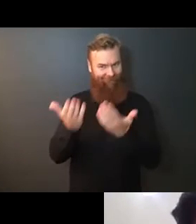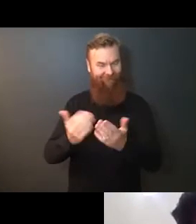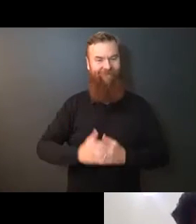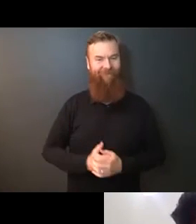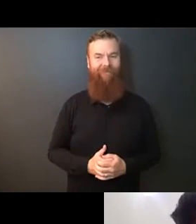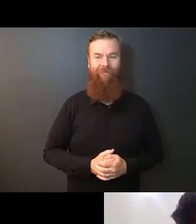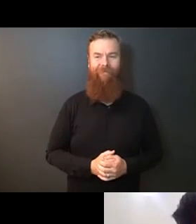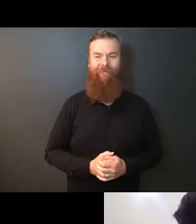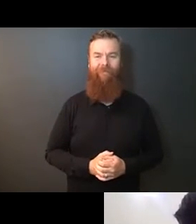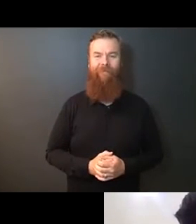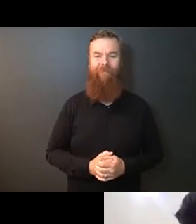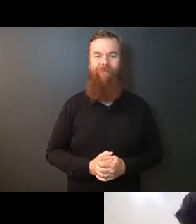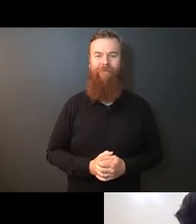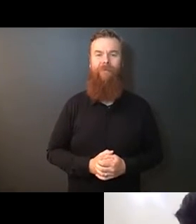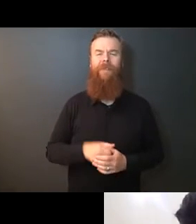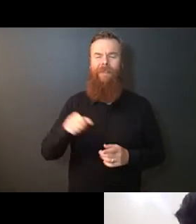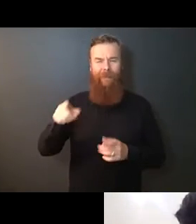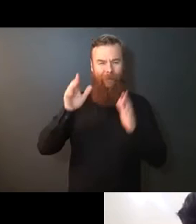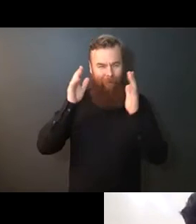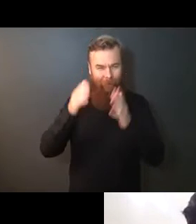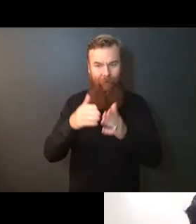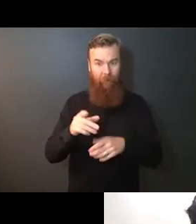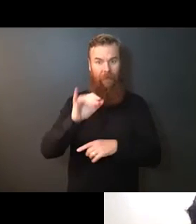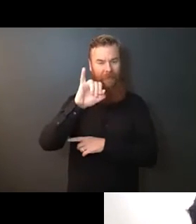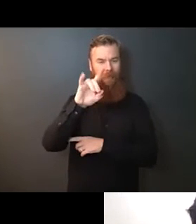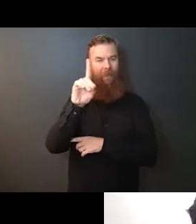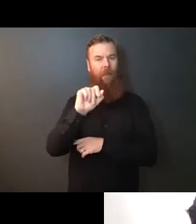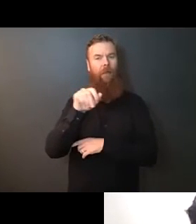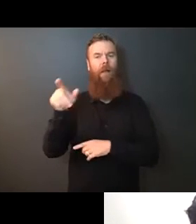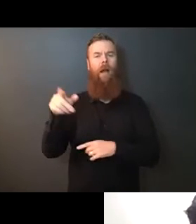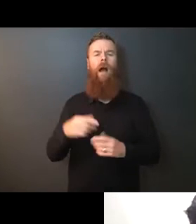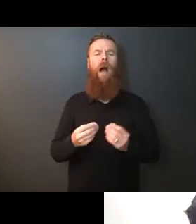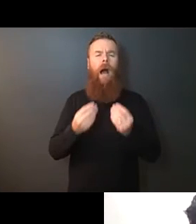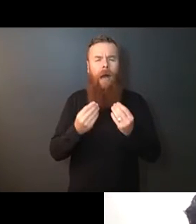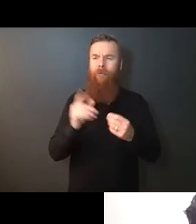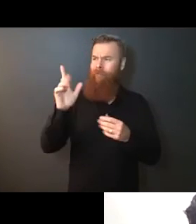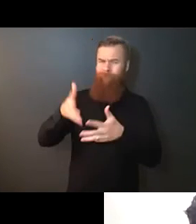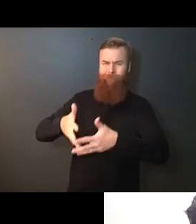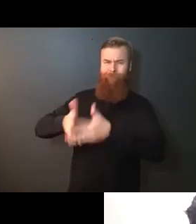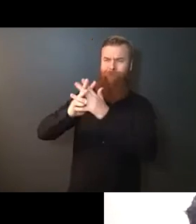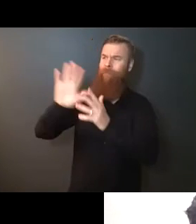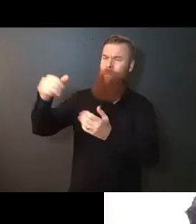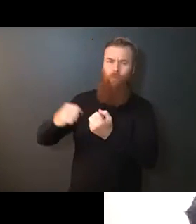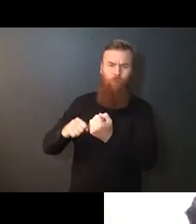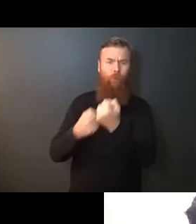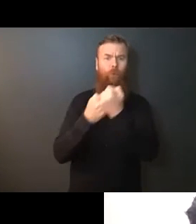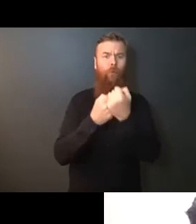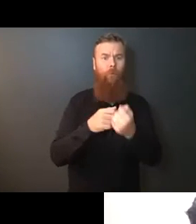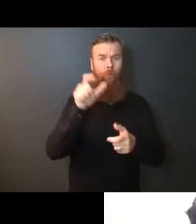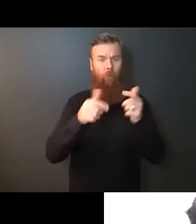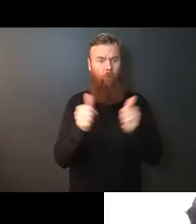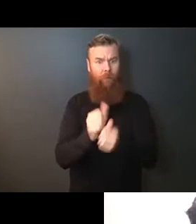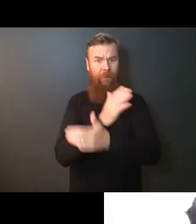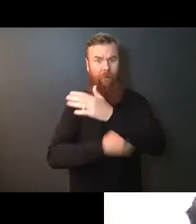what ARDA is putting in place to support youth with disabilities to be integrated into organizations of persons